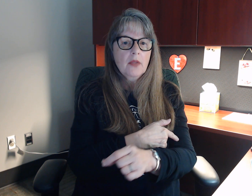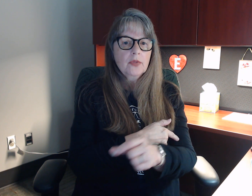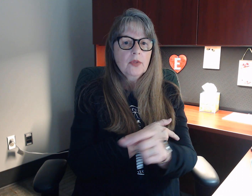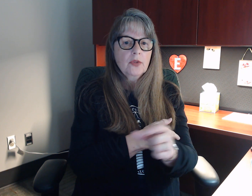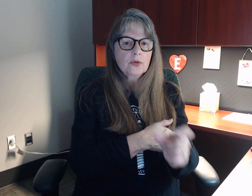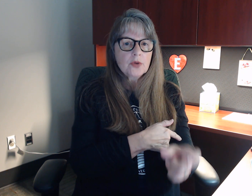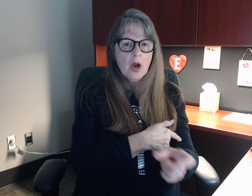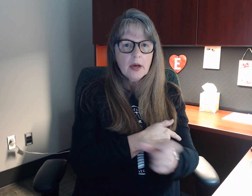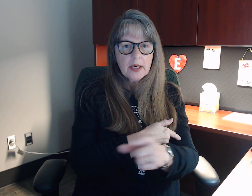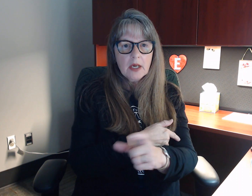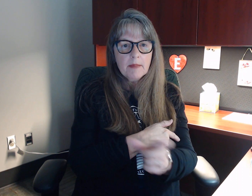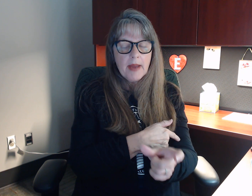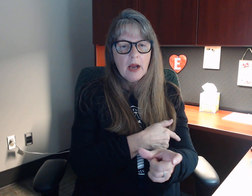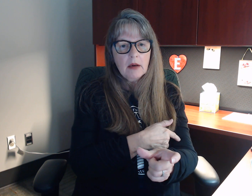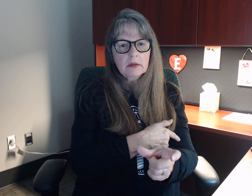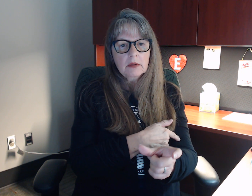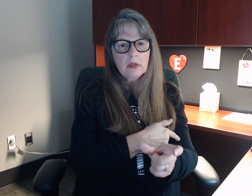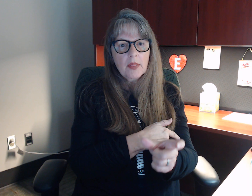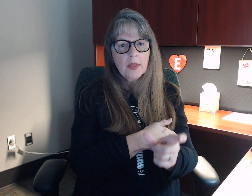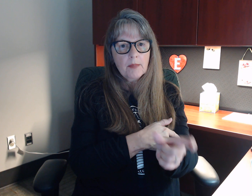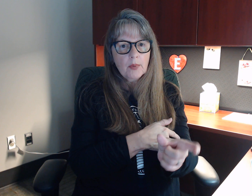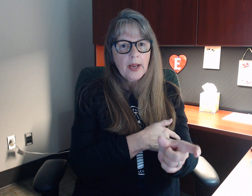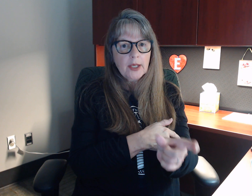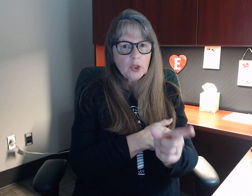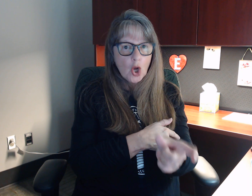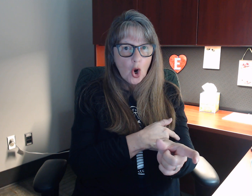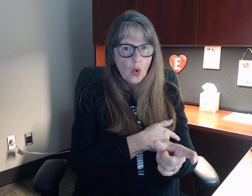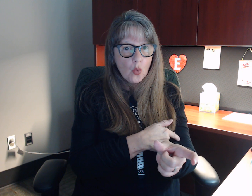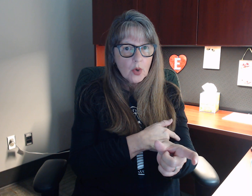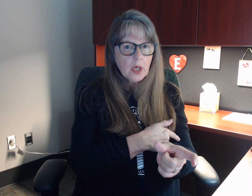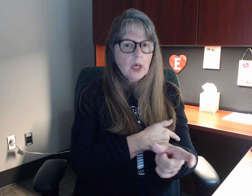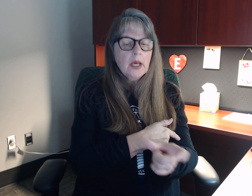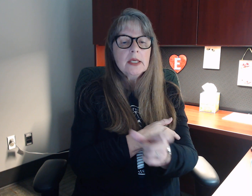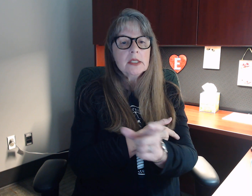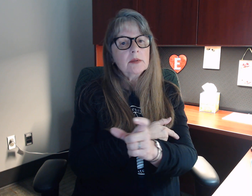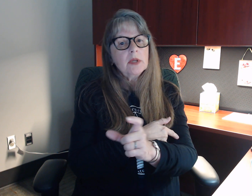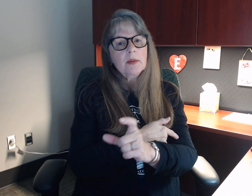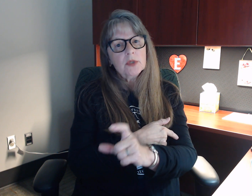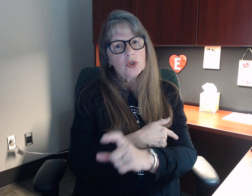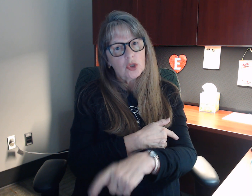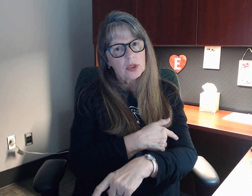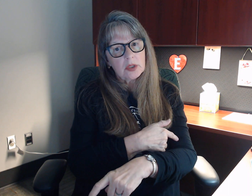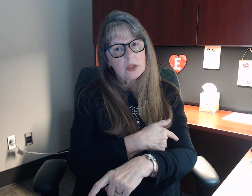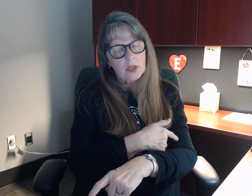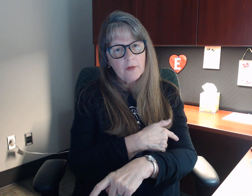they're talking about the brand Coke, and sometimes it's just a soft drink.